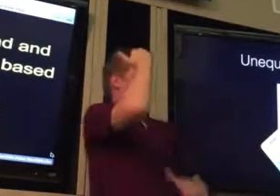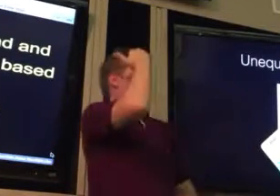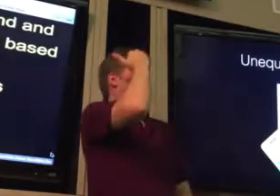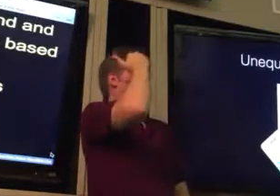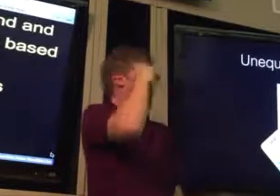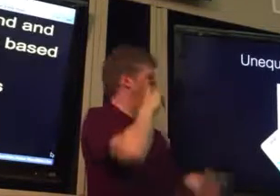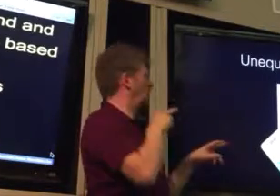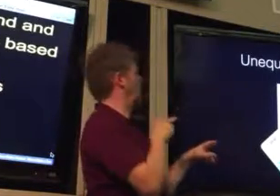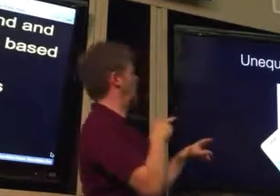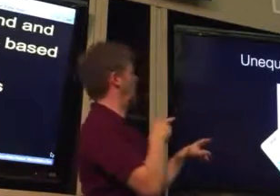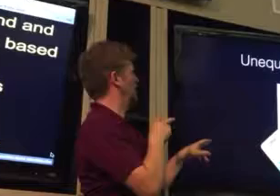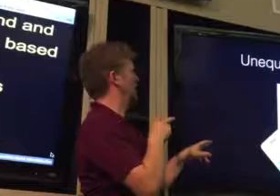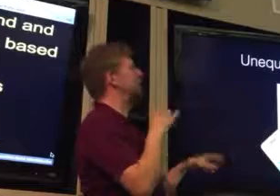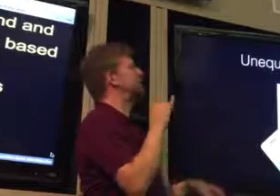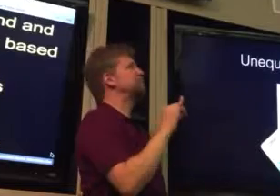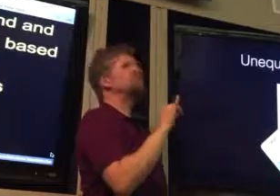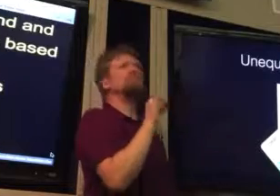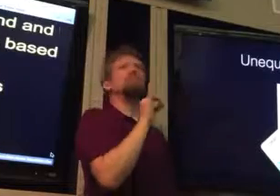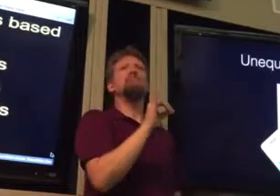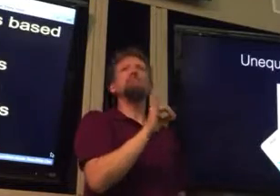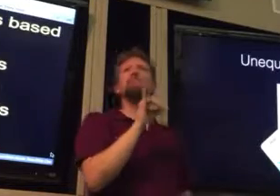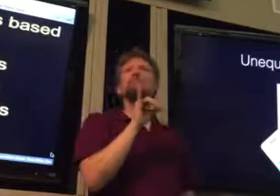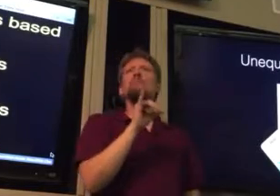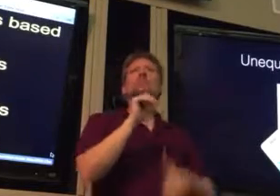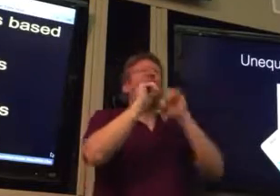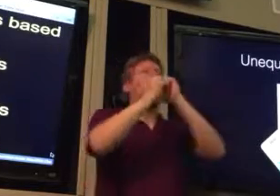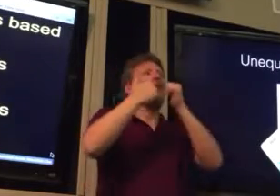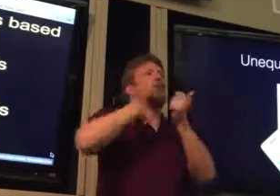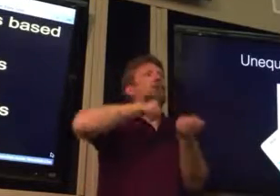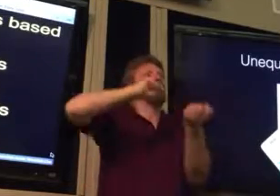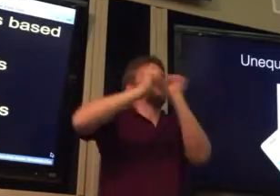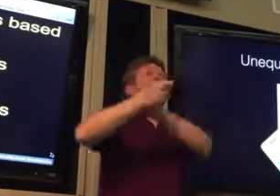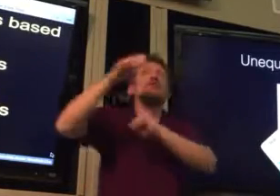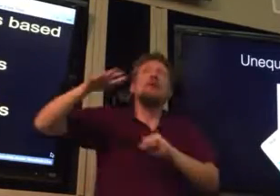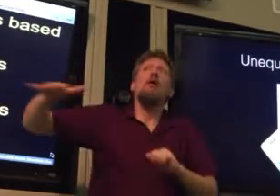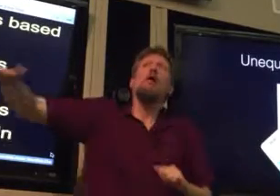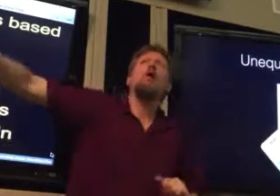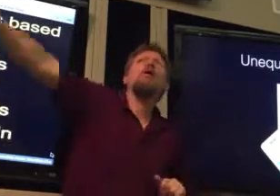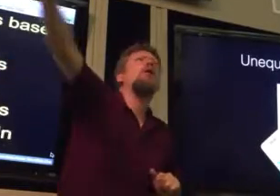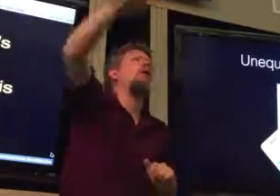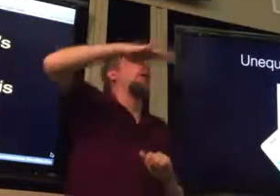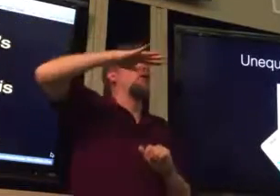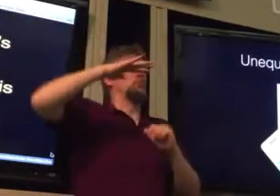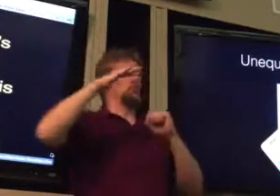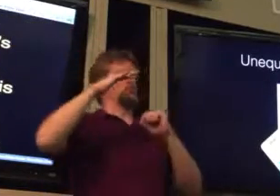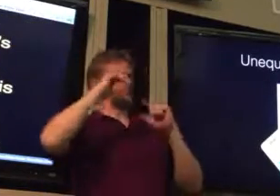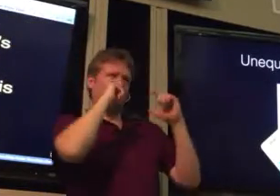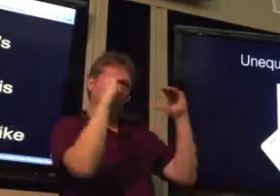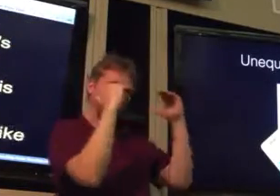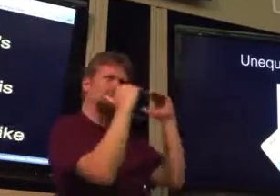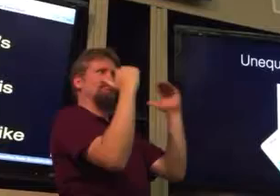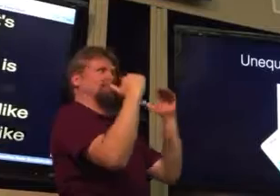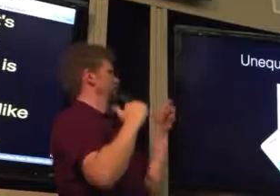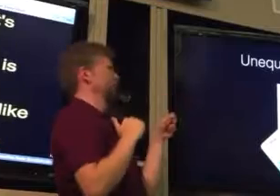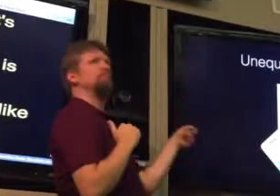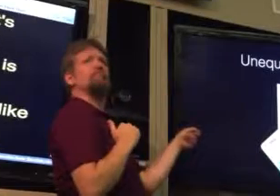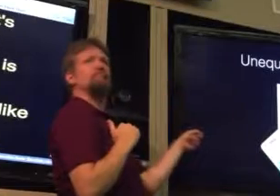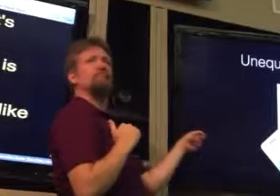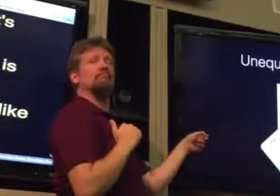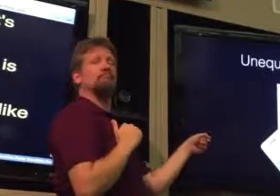unhealthy. So this is something I'd like for you to become aware of, and also to think of how we can change